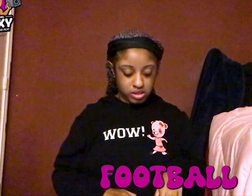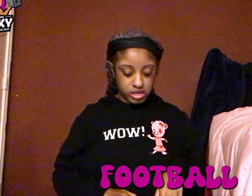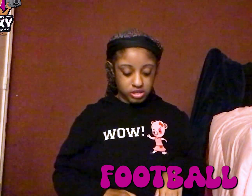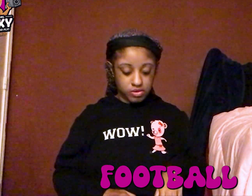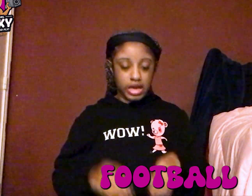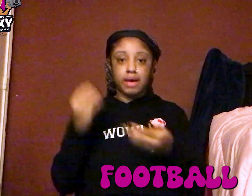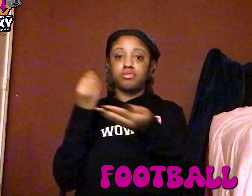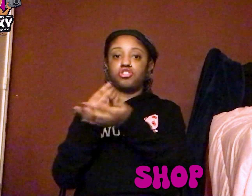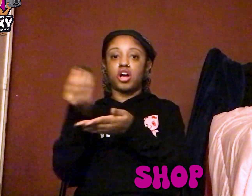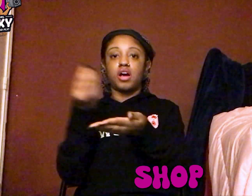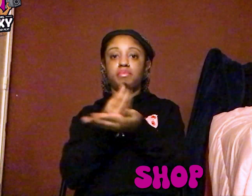Then you have shop.